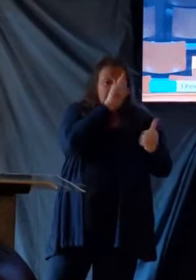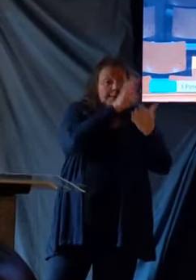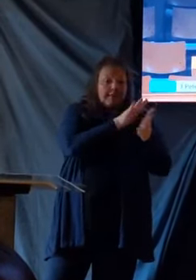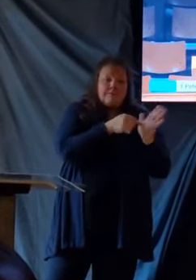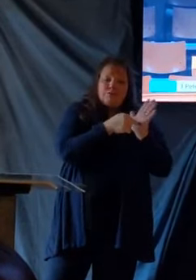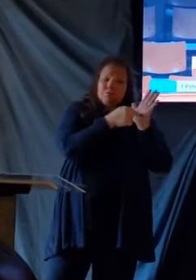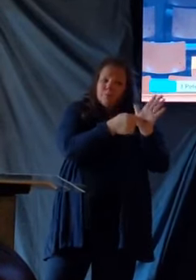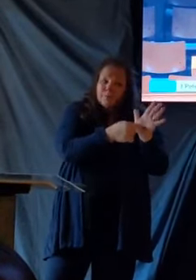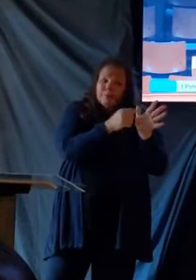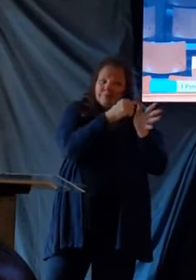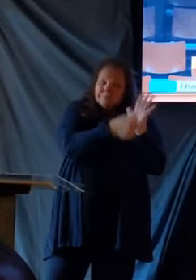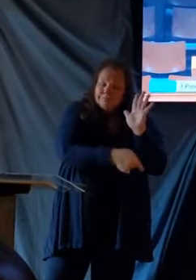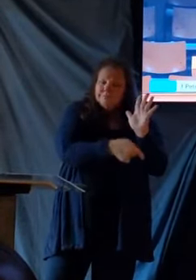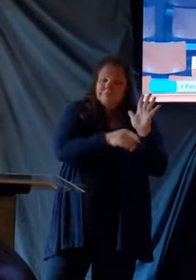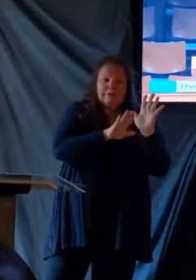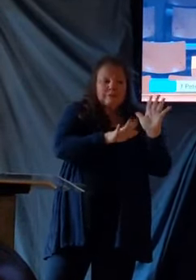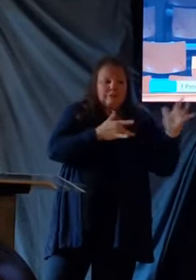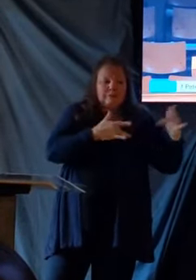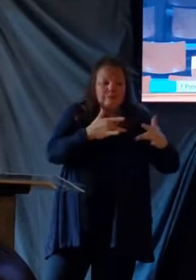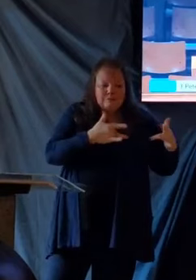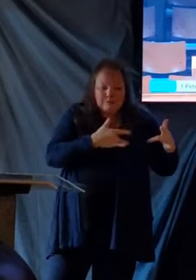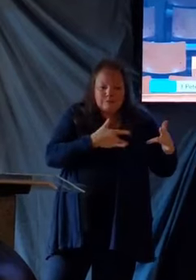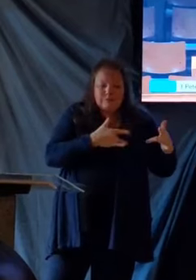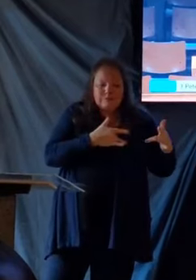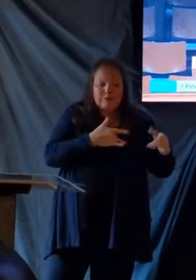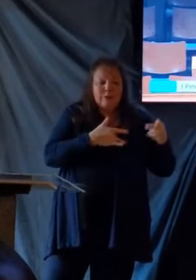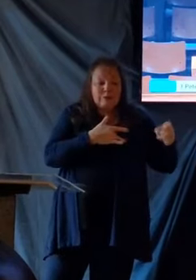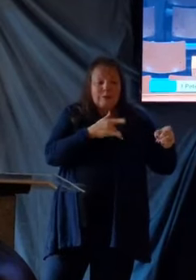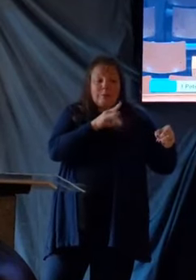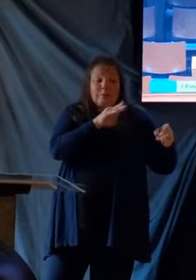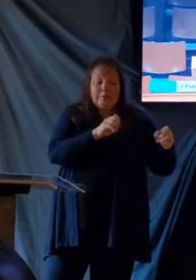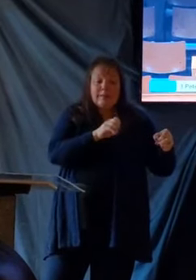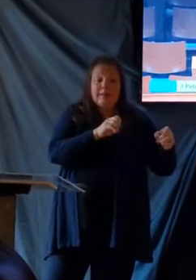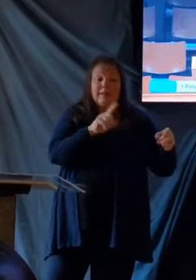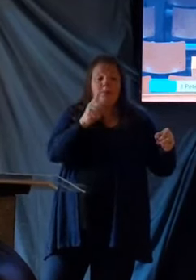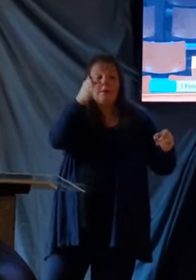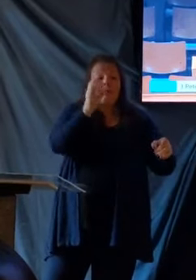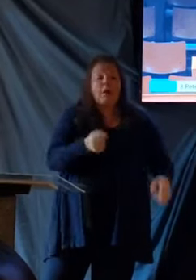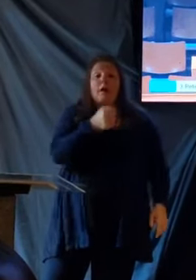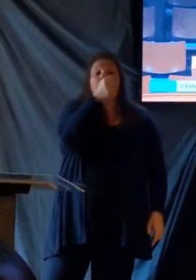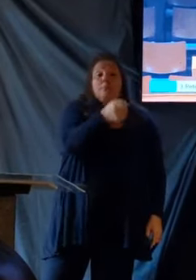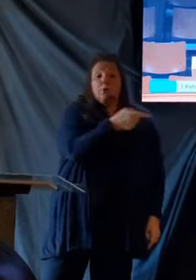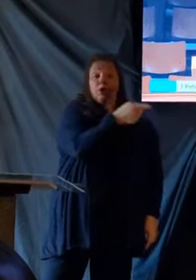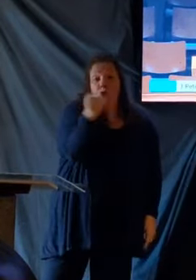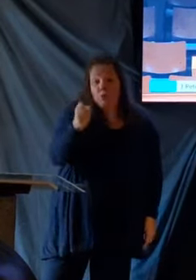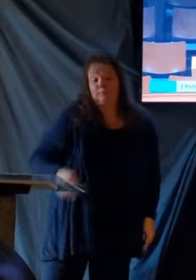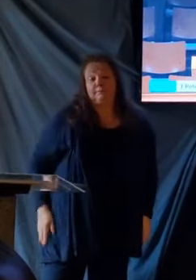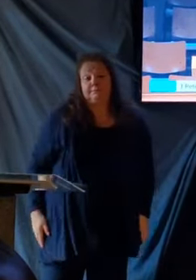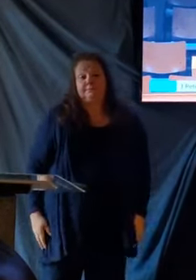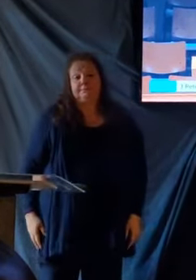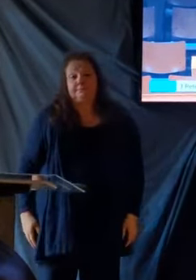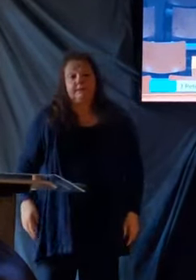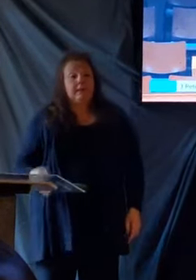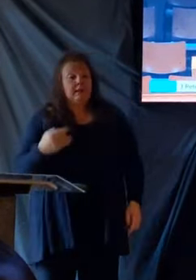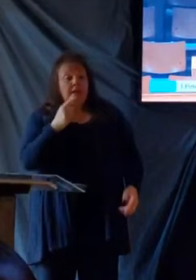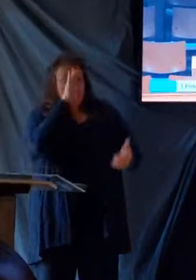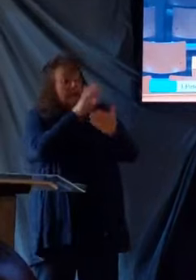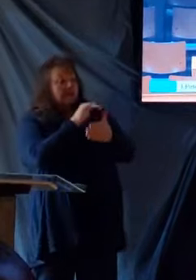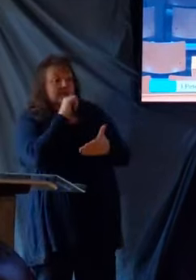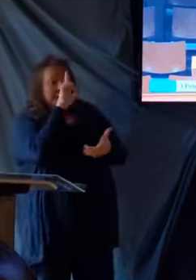showing this, your concern is to be what you should be where God puts you. If you have an